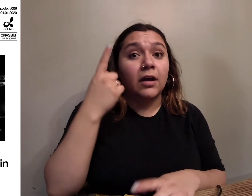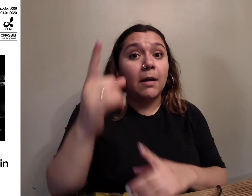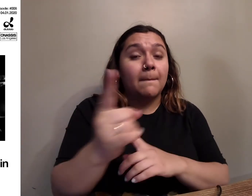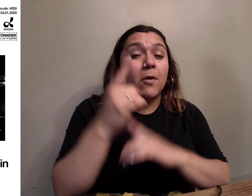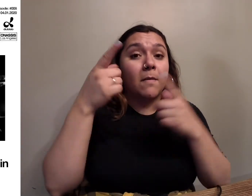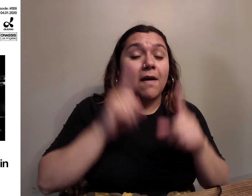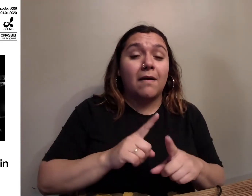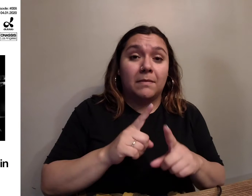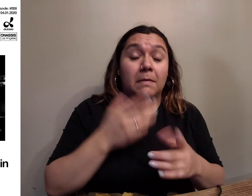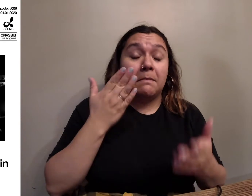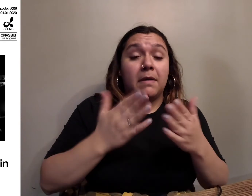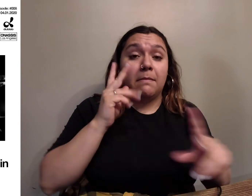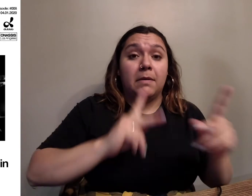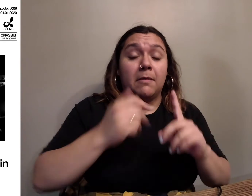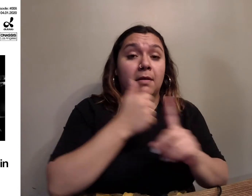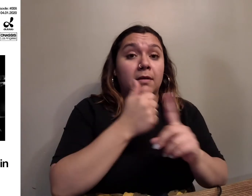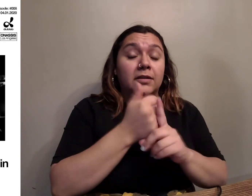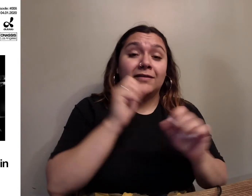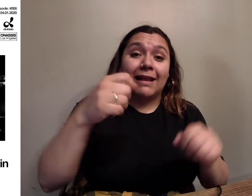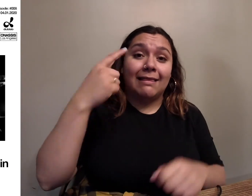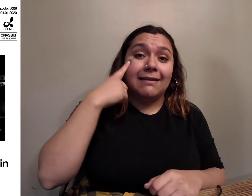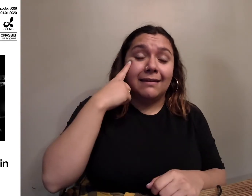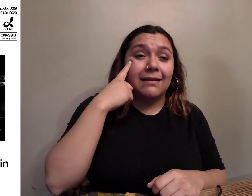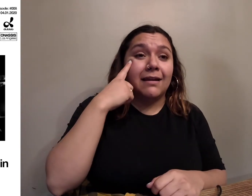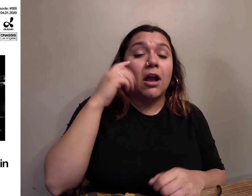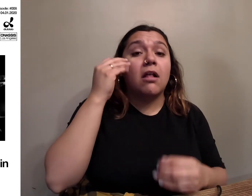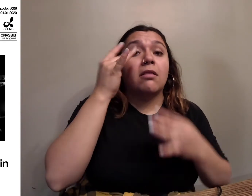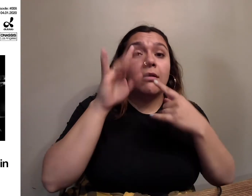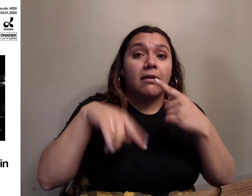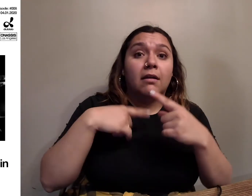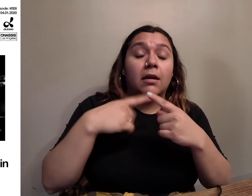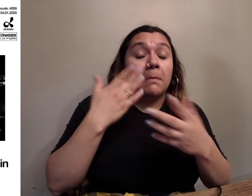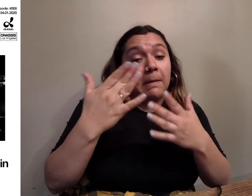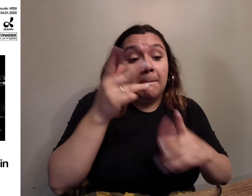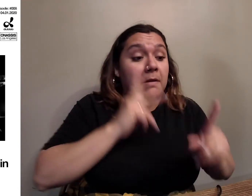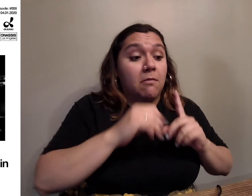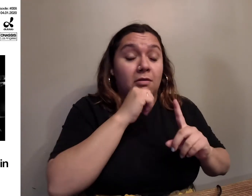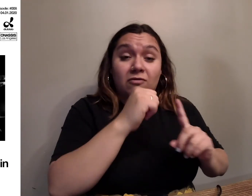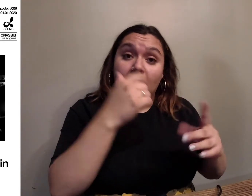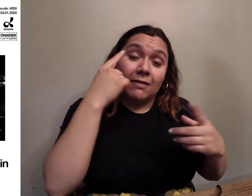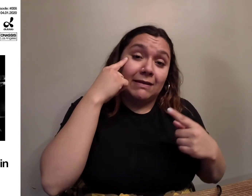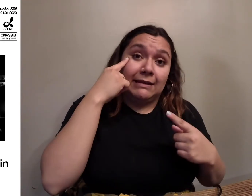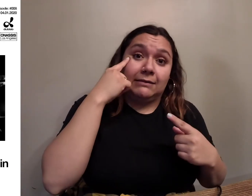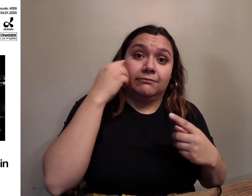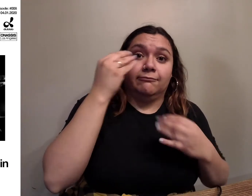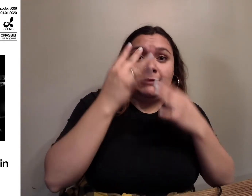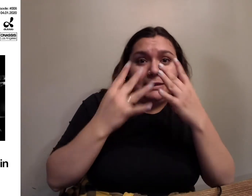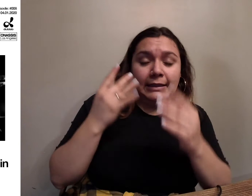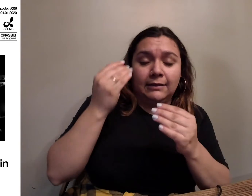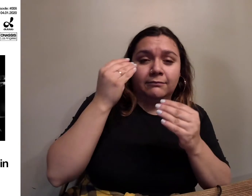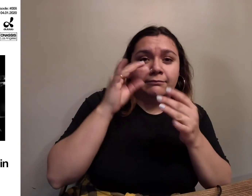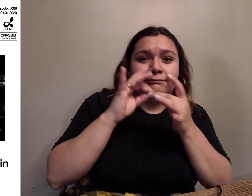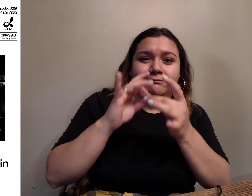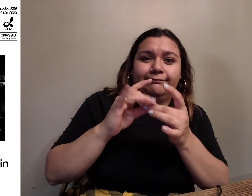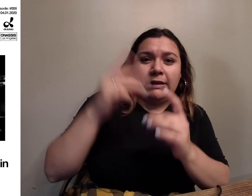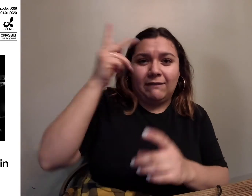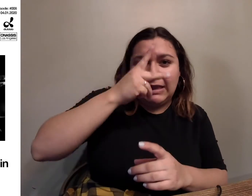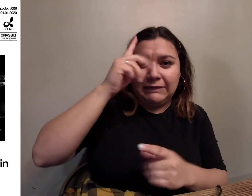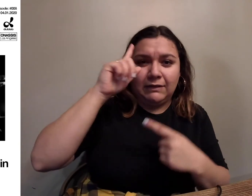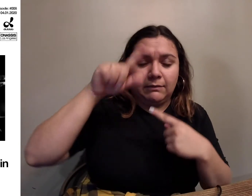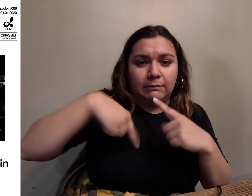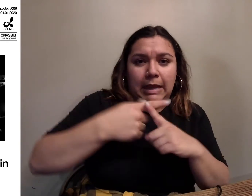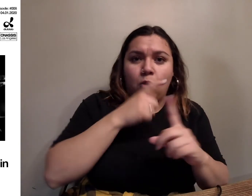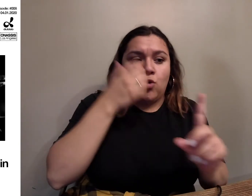when maybe people could be thinking, or people are thinking in, much more philosophical terms about who they